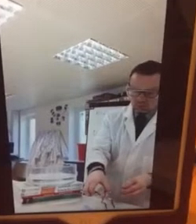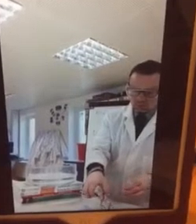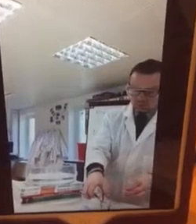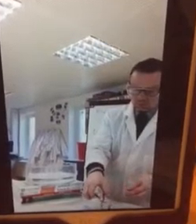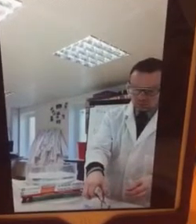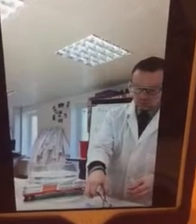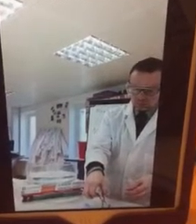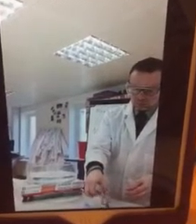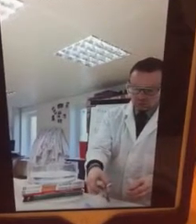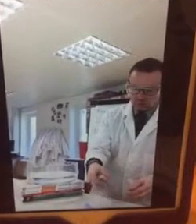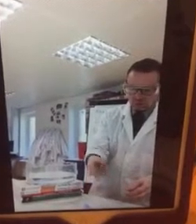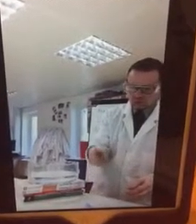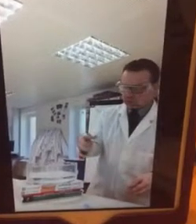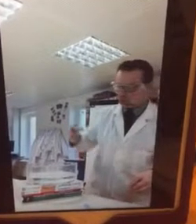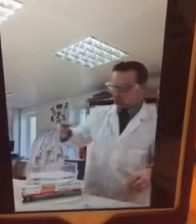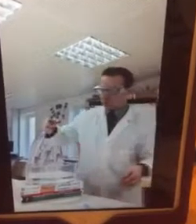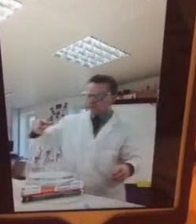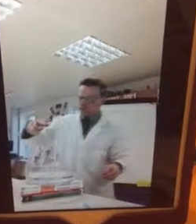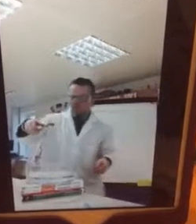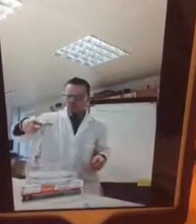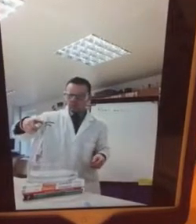it. So we'll pop this one in.